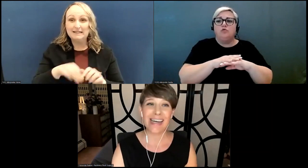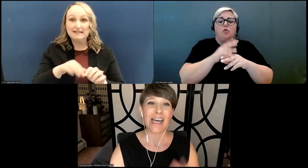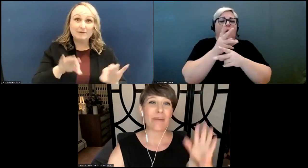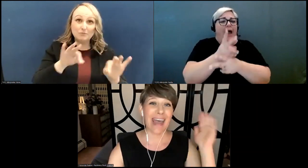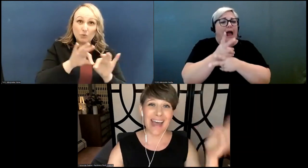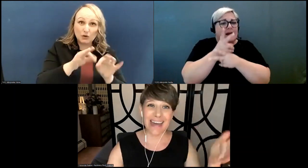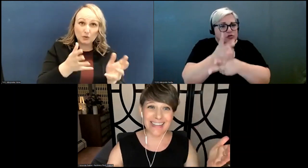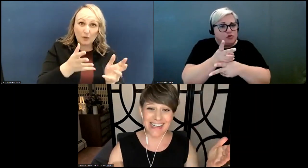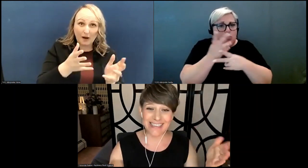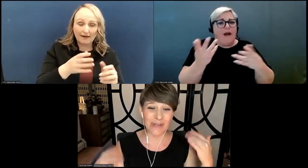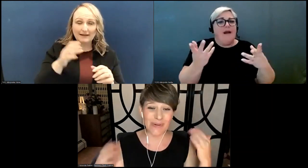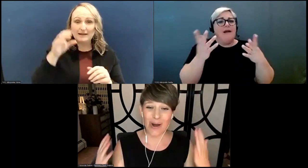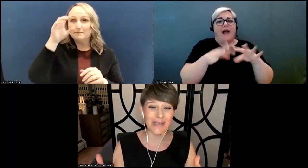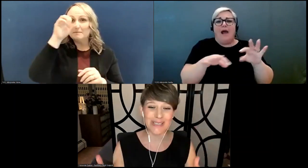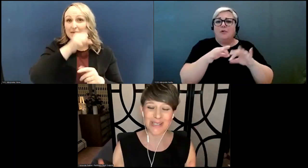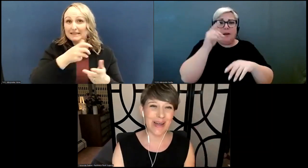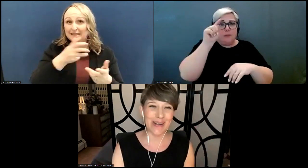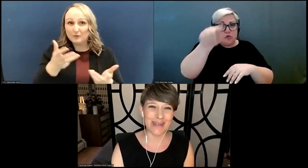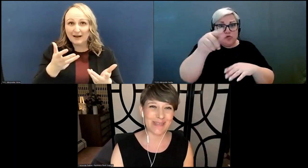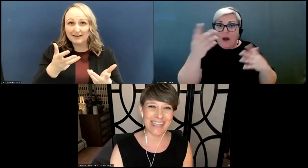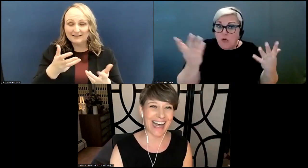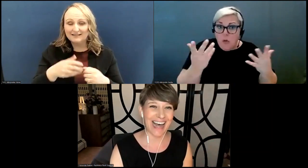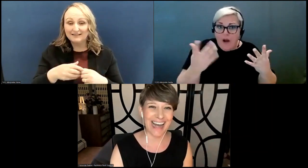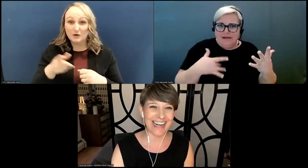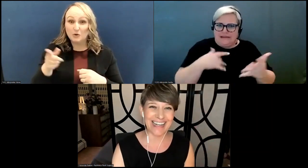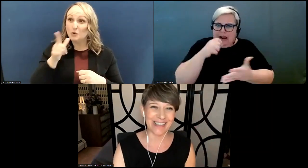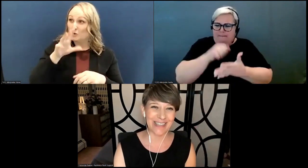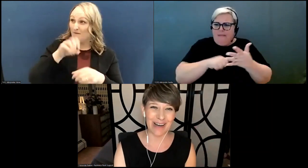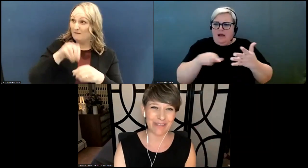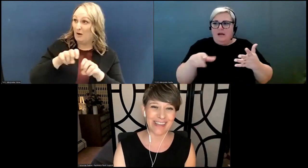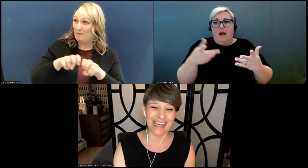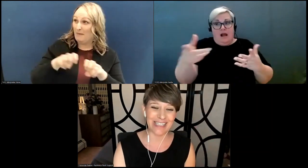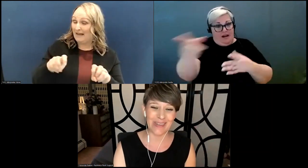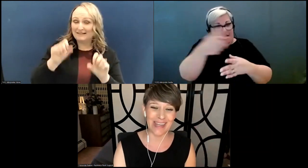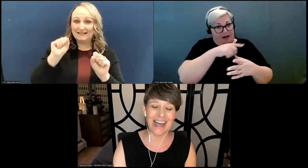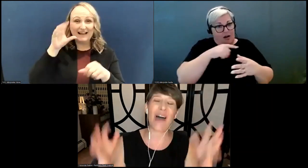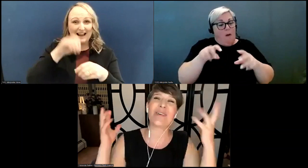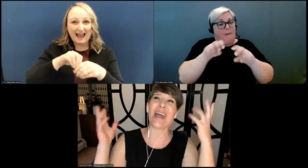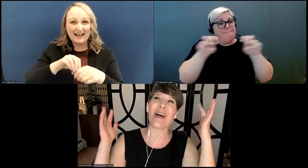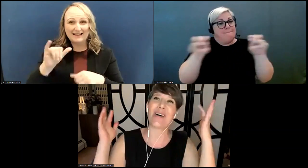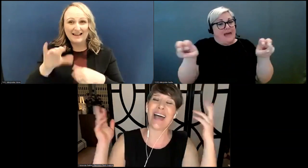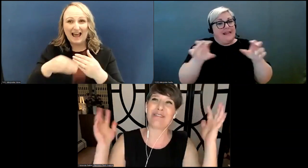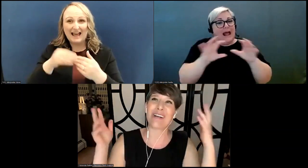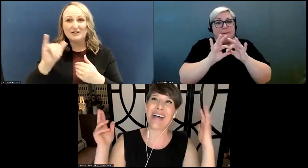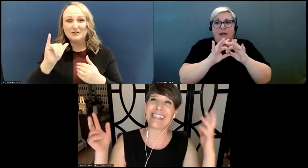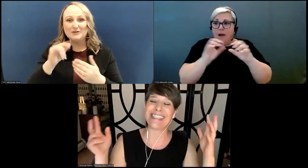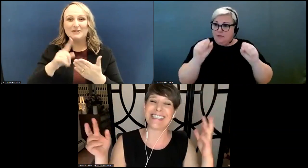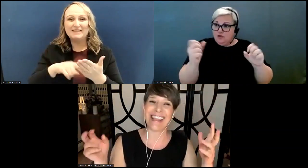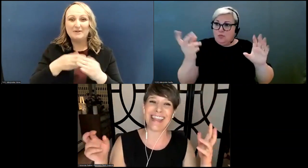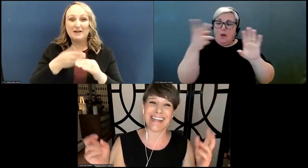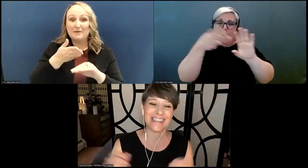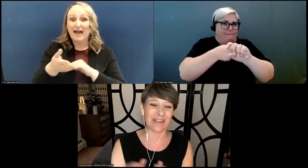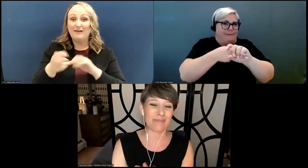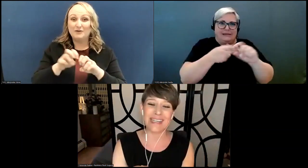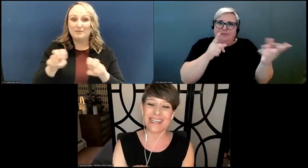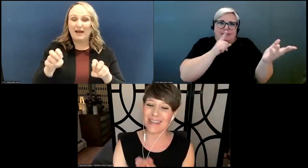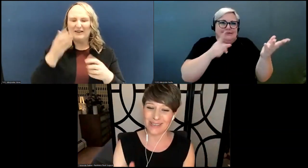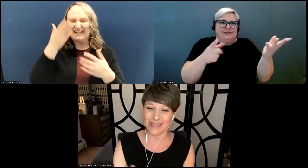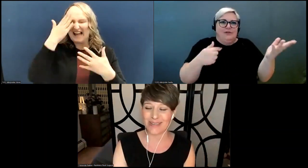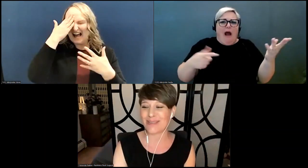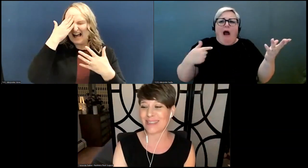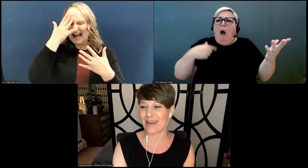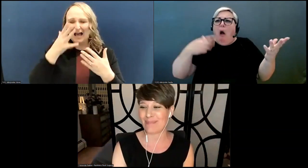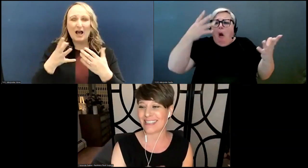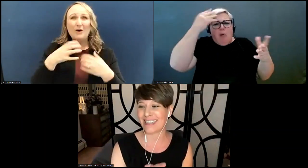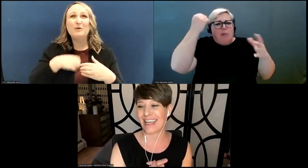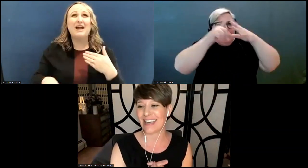missing? Panelists, you're also welcome to add in. There's often things you think, oh no, I forgot to say this. So please